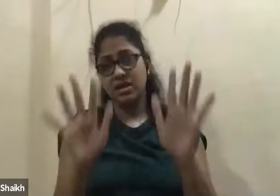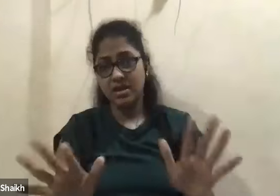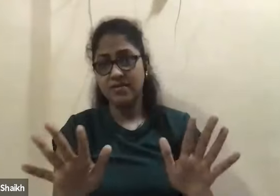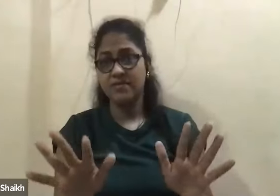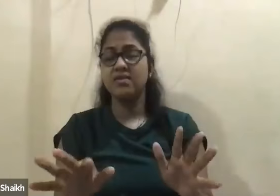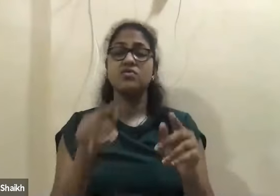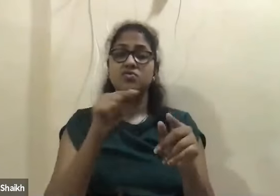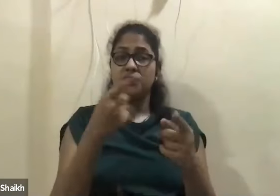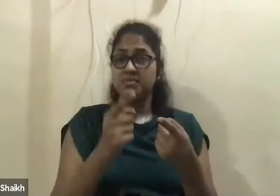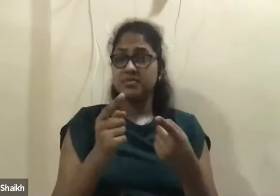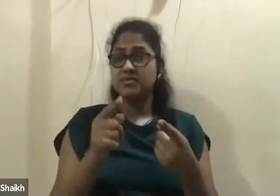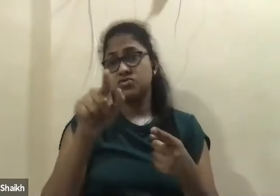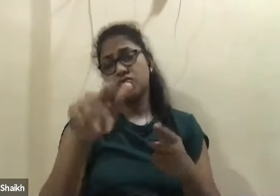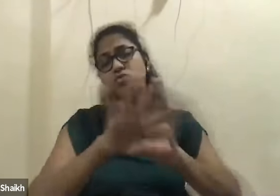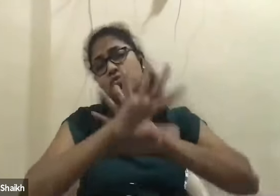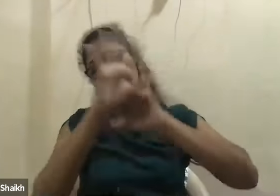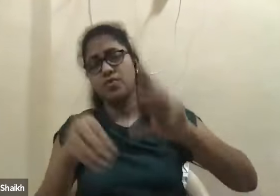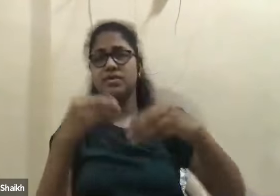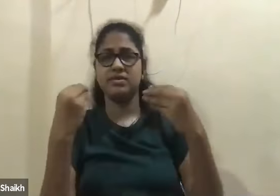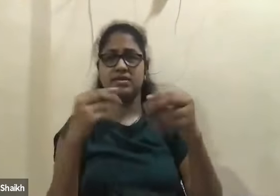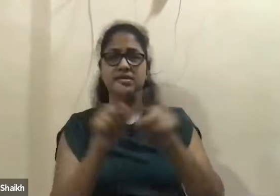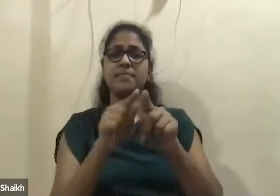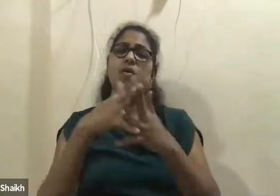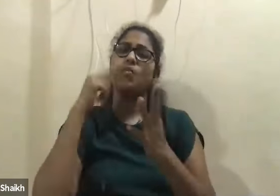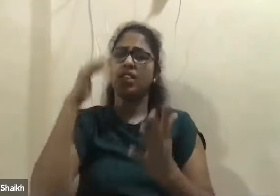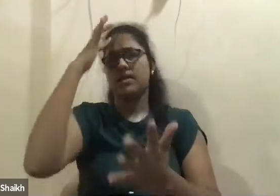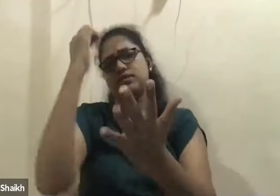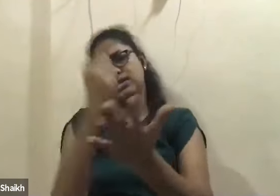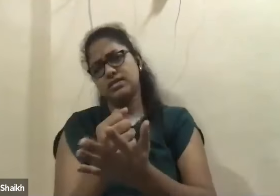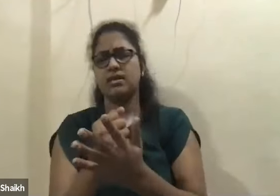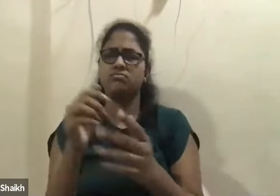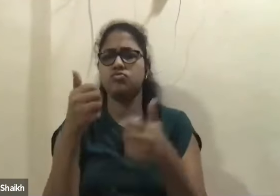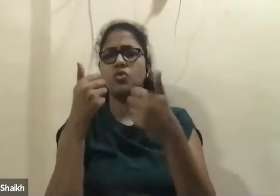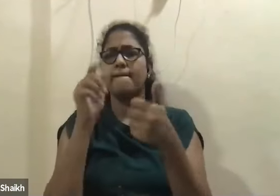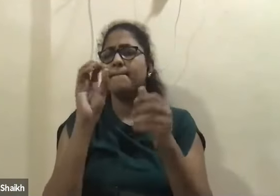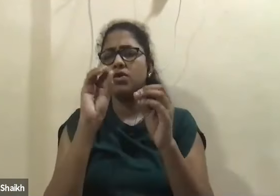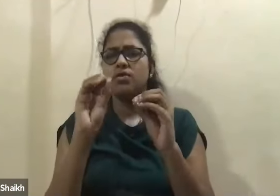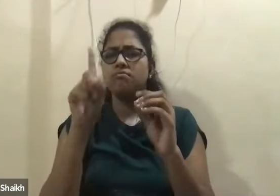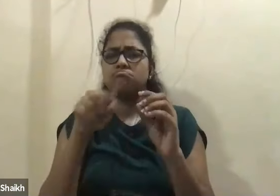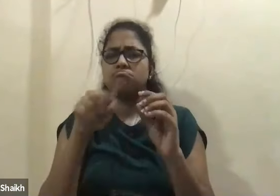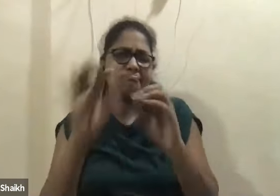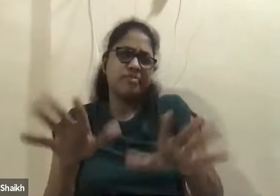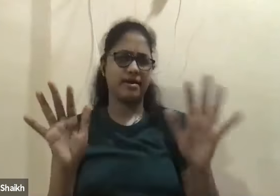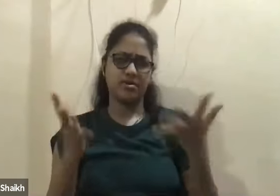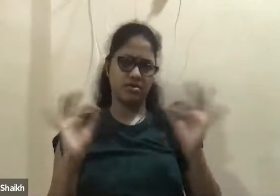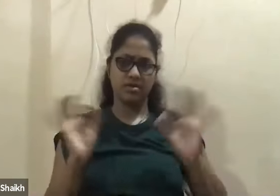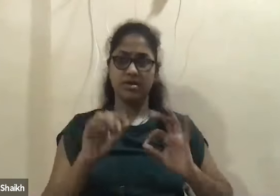happening, you can leave the entire thing by way of will. That's not a bad option. Right. Or because my younger son